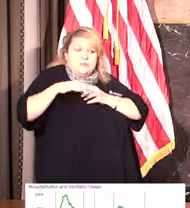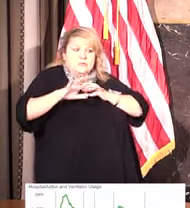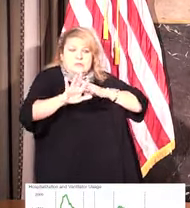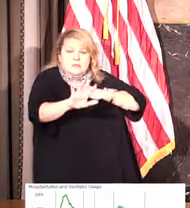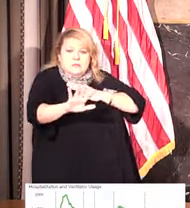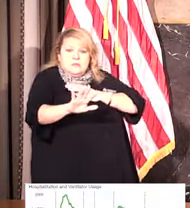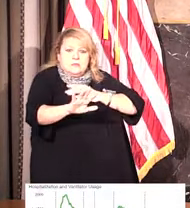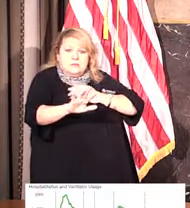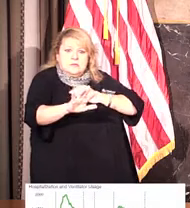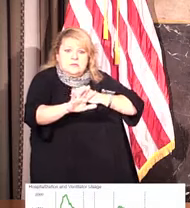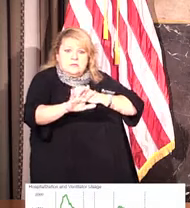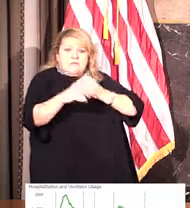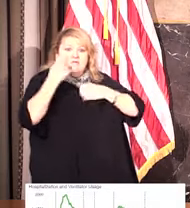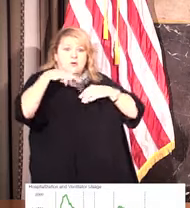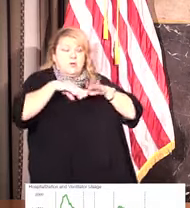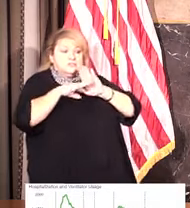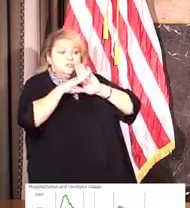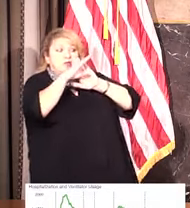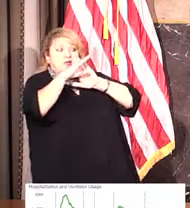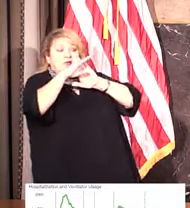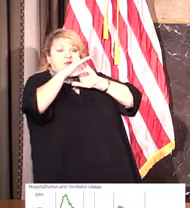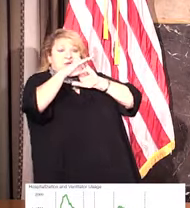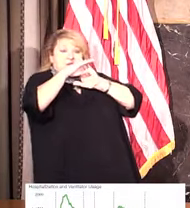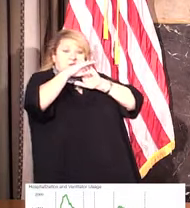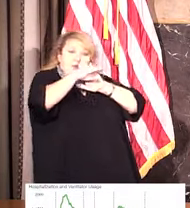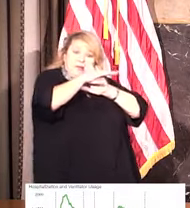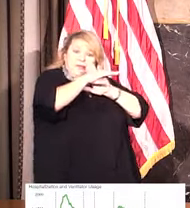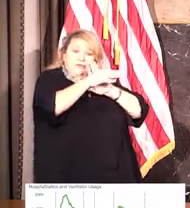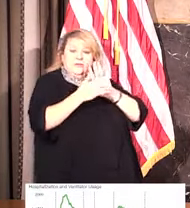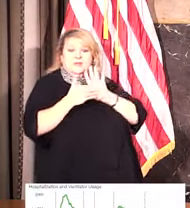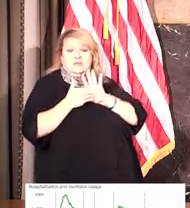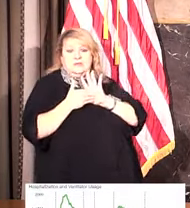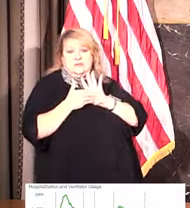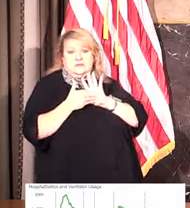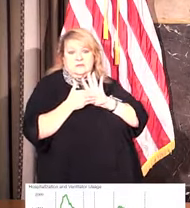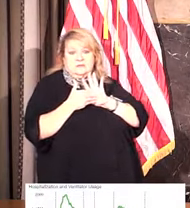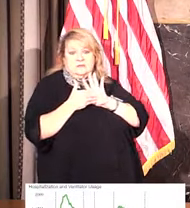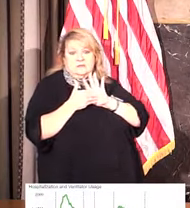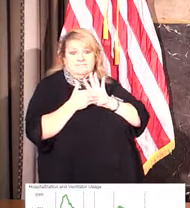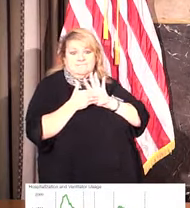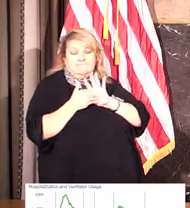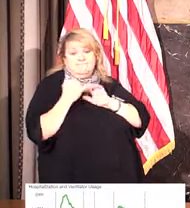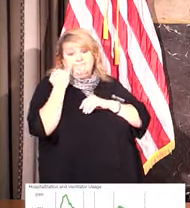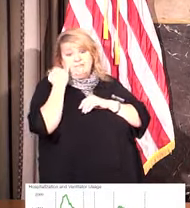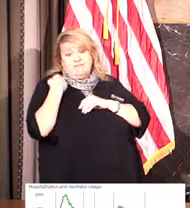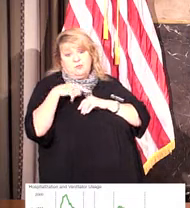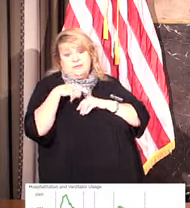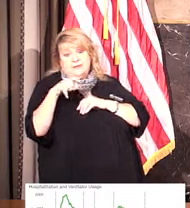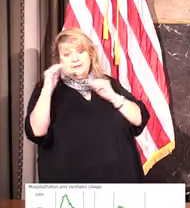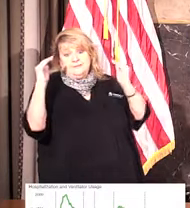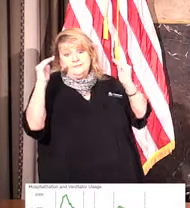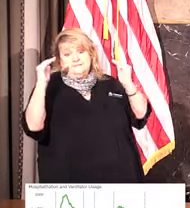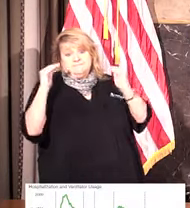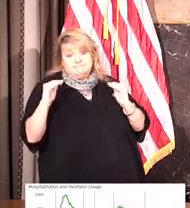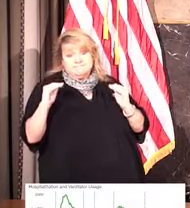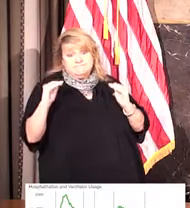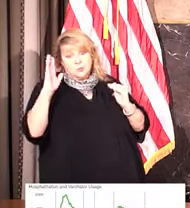to get control of this again. But if we need to do additional restrictions, I mean, we are going to do